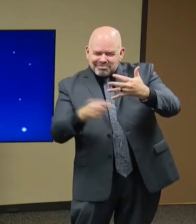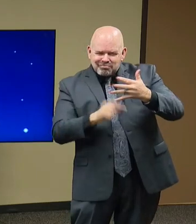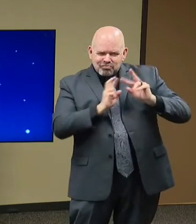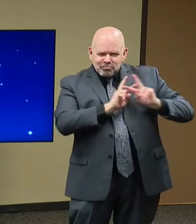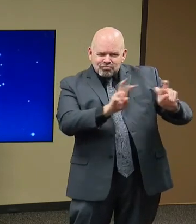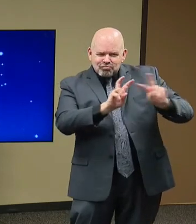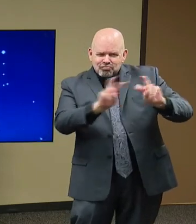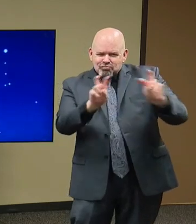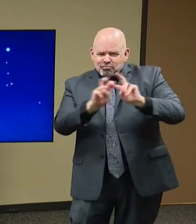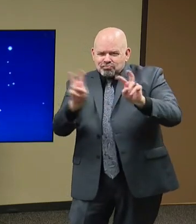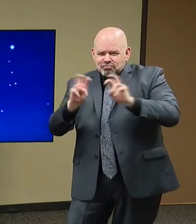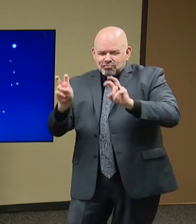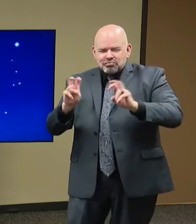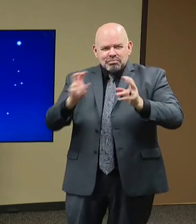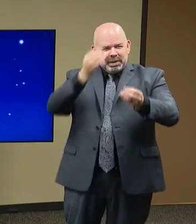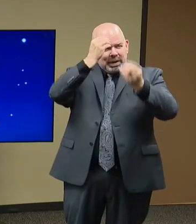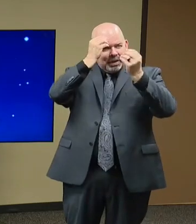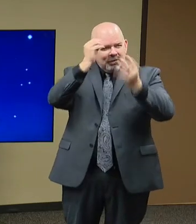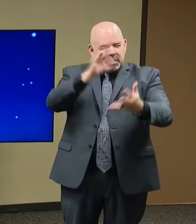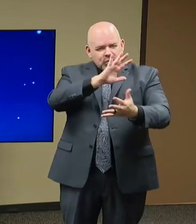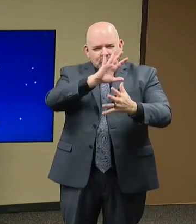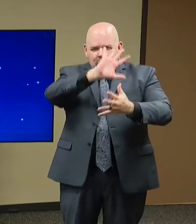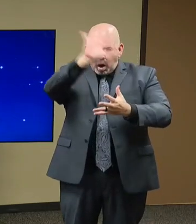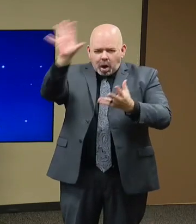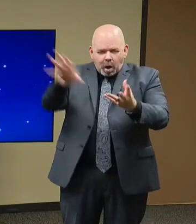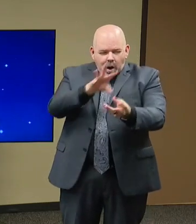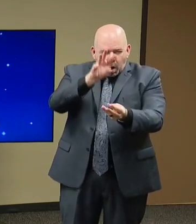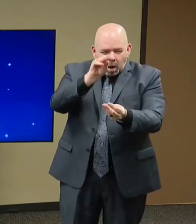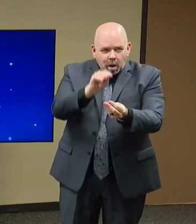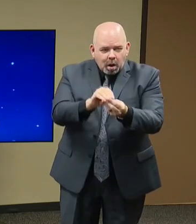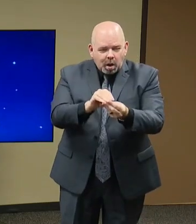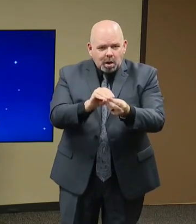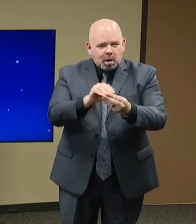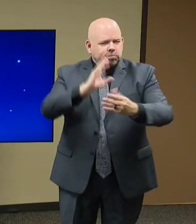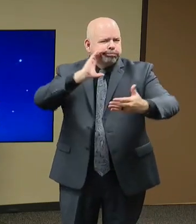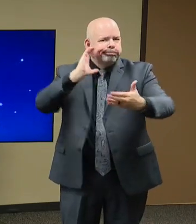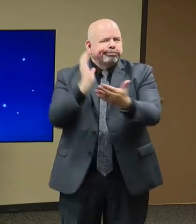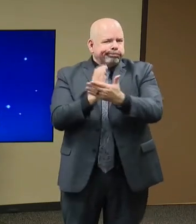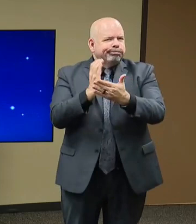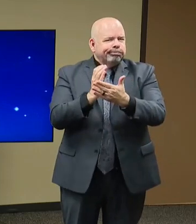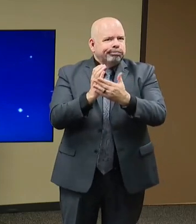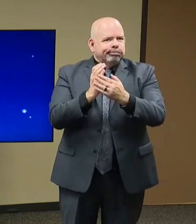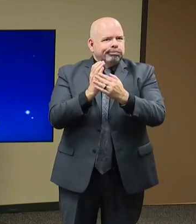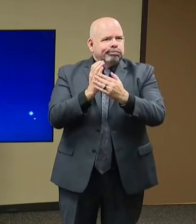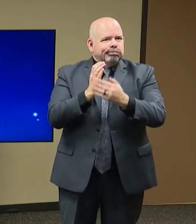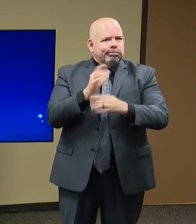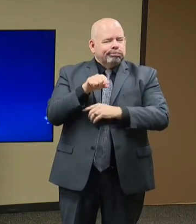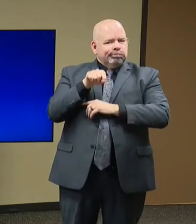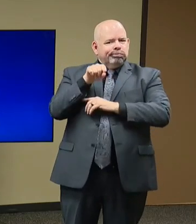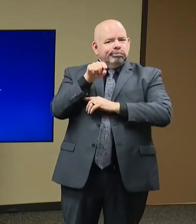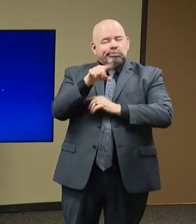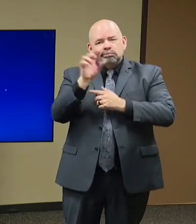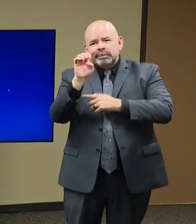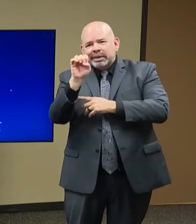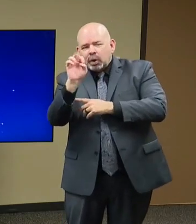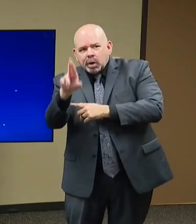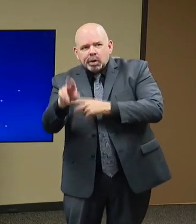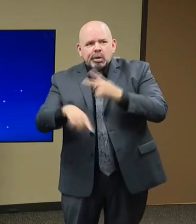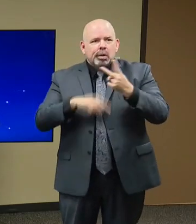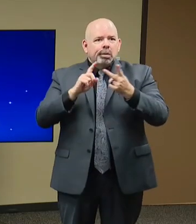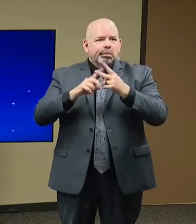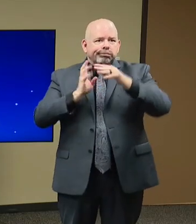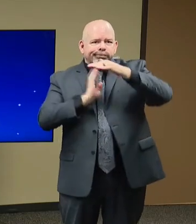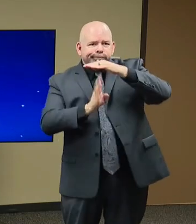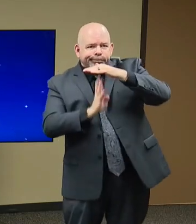and they trail each one. You know, again, hospital admissions trail the hospital ER visits, and the deaths, you know. And so when you look at